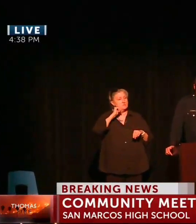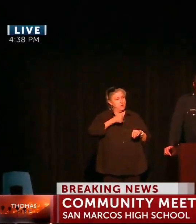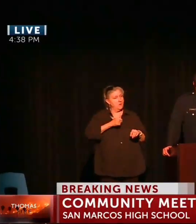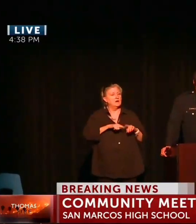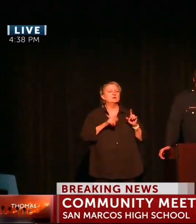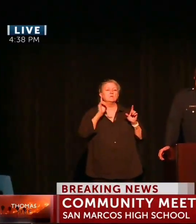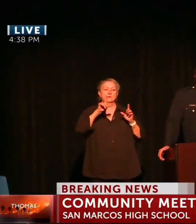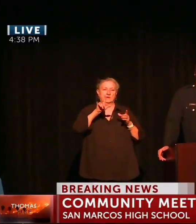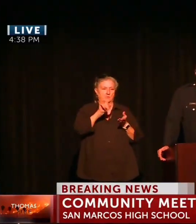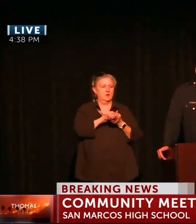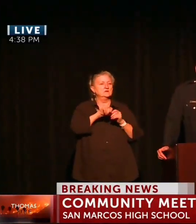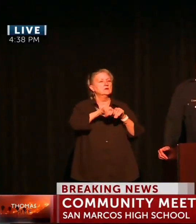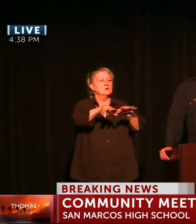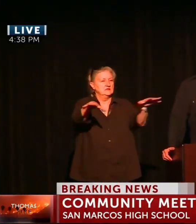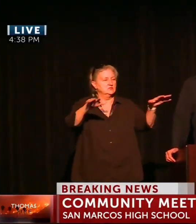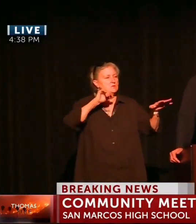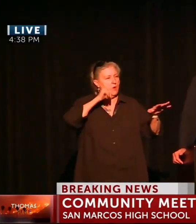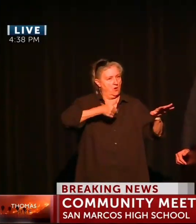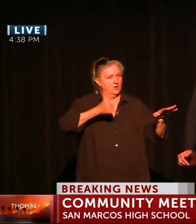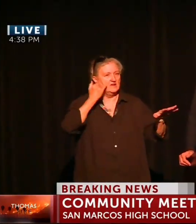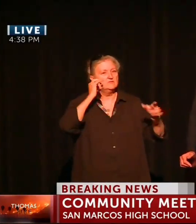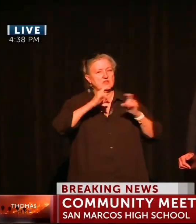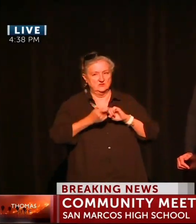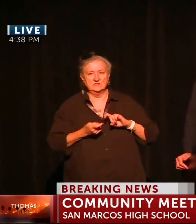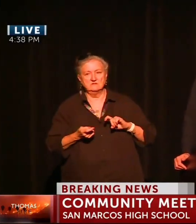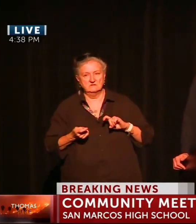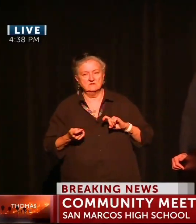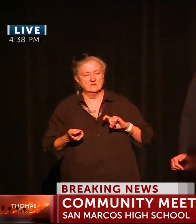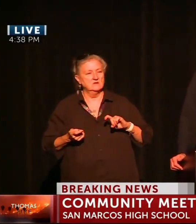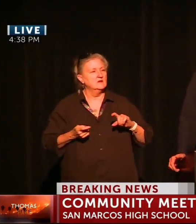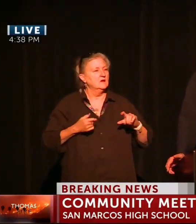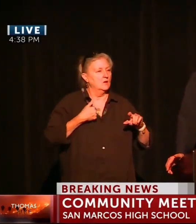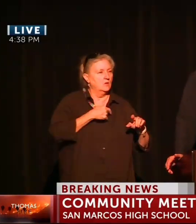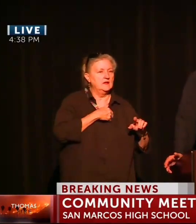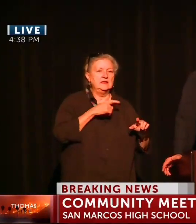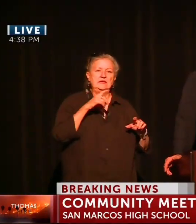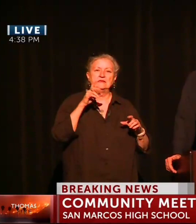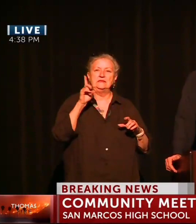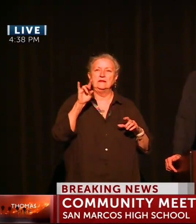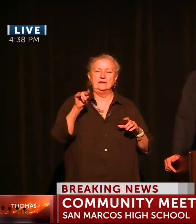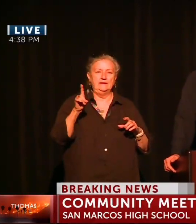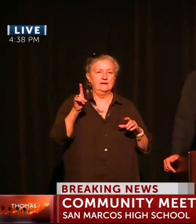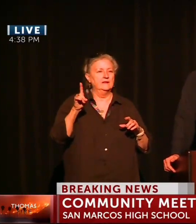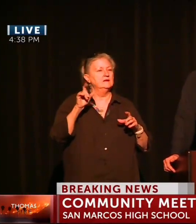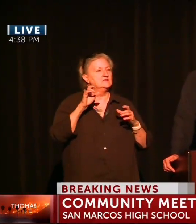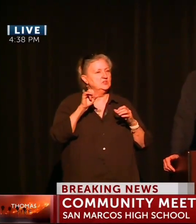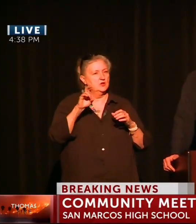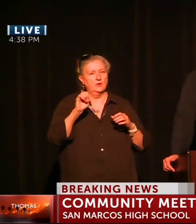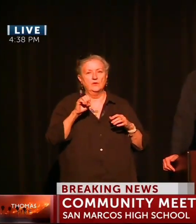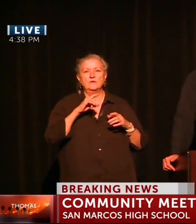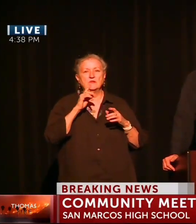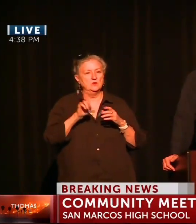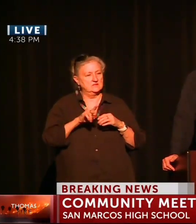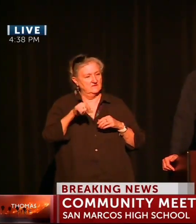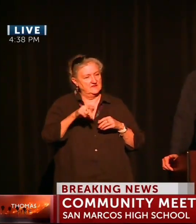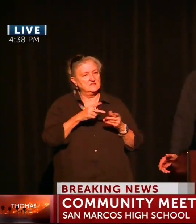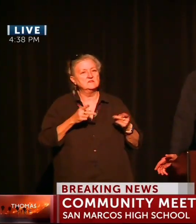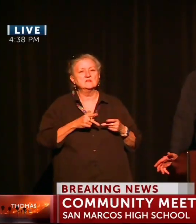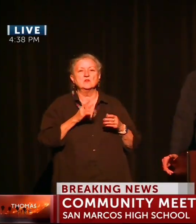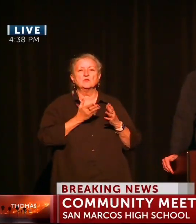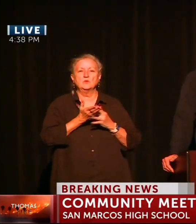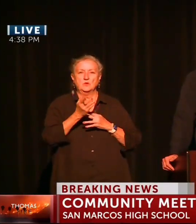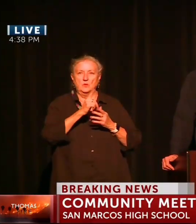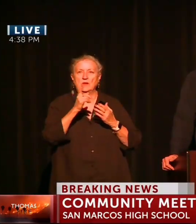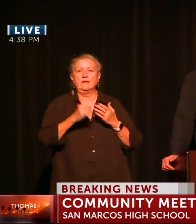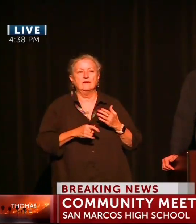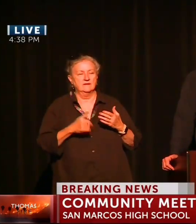but we will put out a press release first thing in the morning if that changes. We did secure the use of this facility through the weekend,